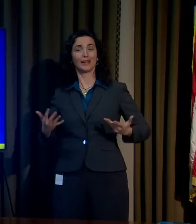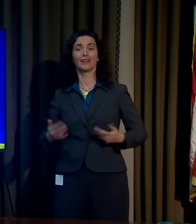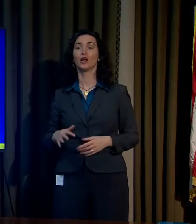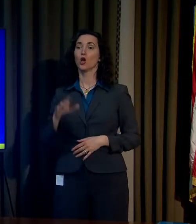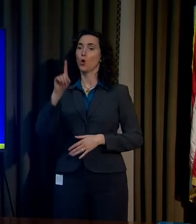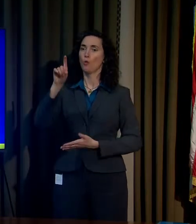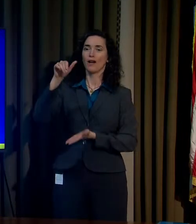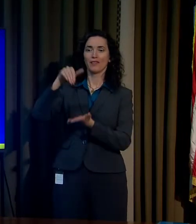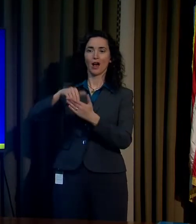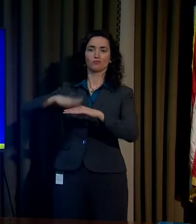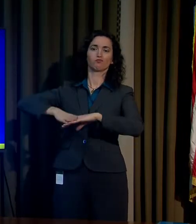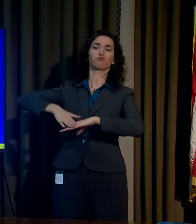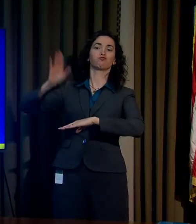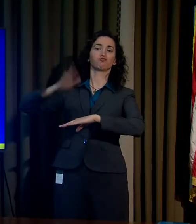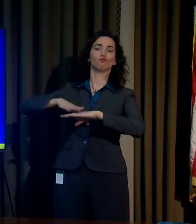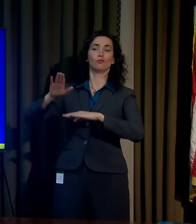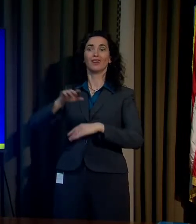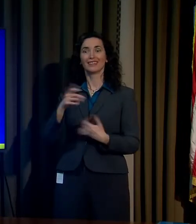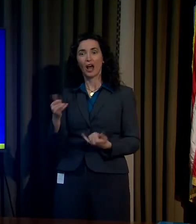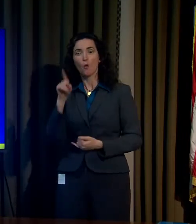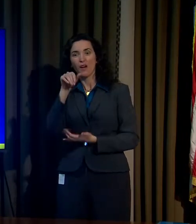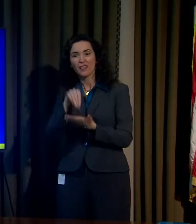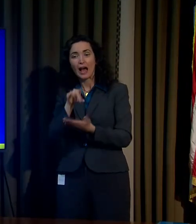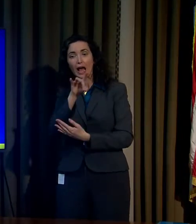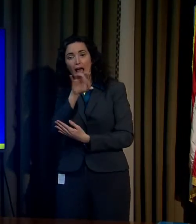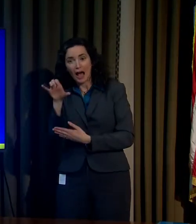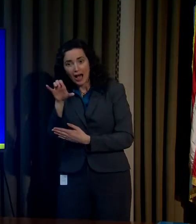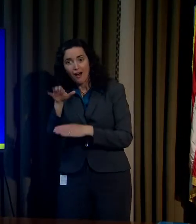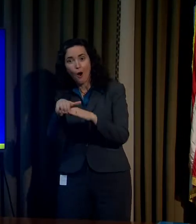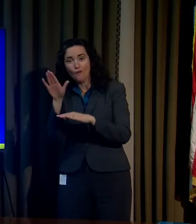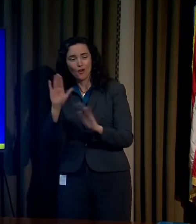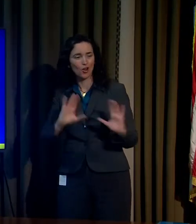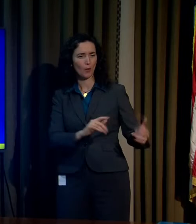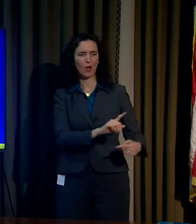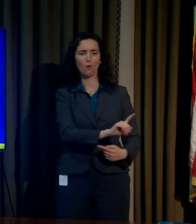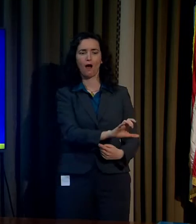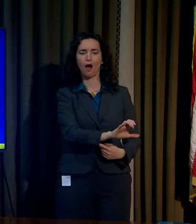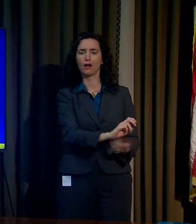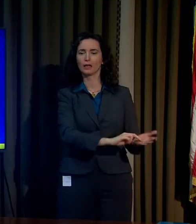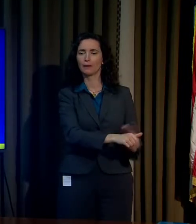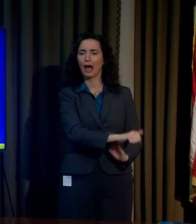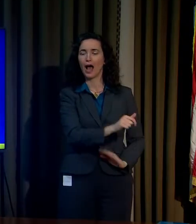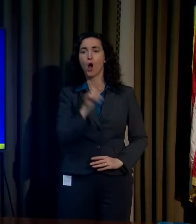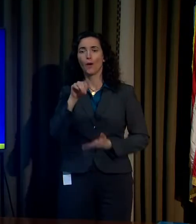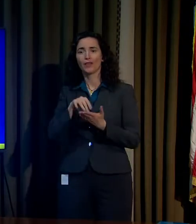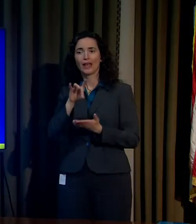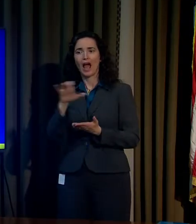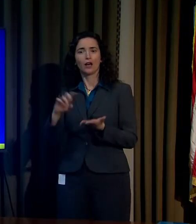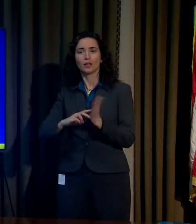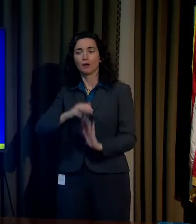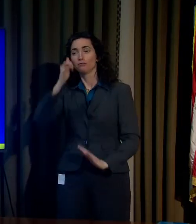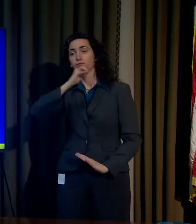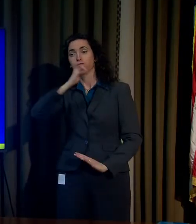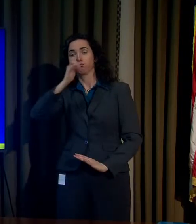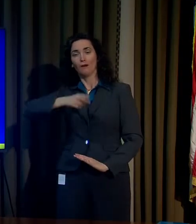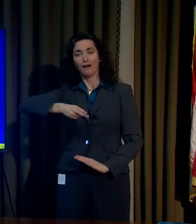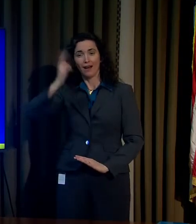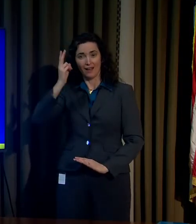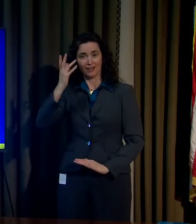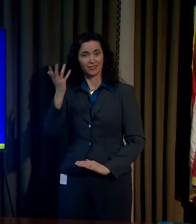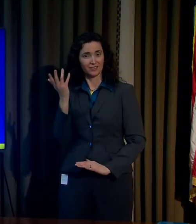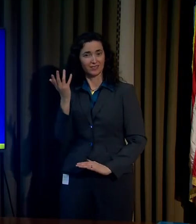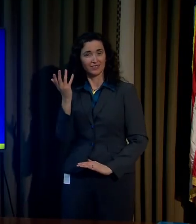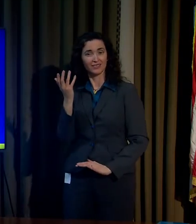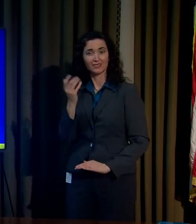well over that. I mean, 1,800 compared to just 100. So really just a astronomical